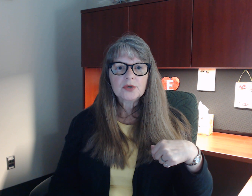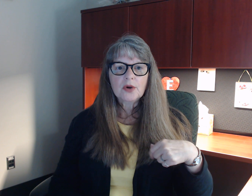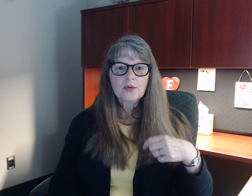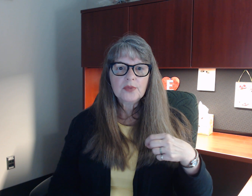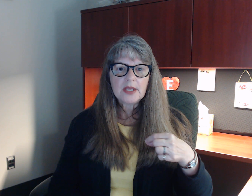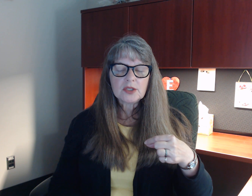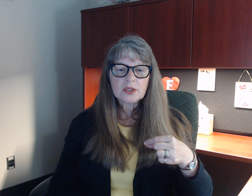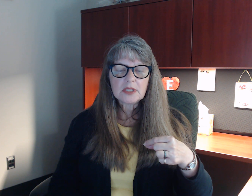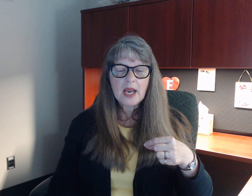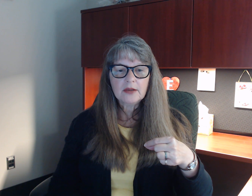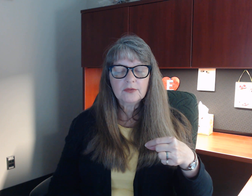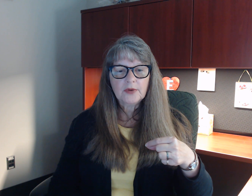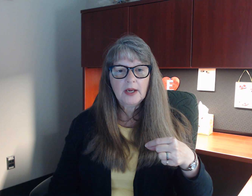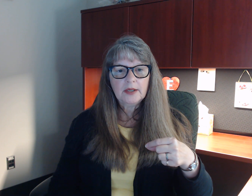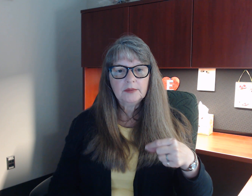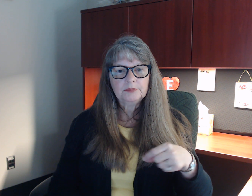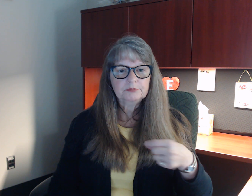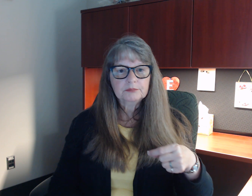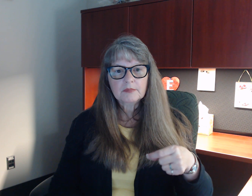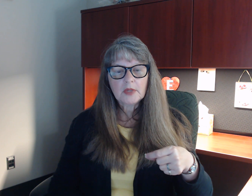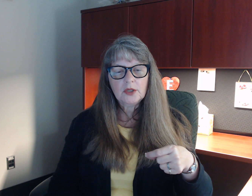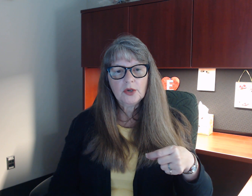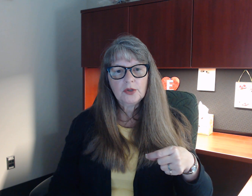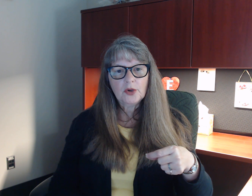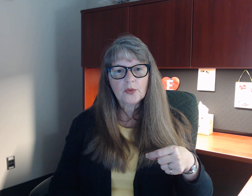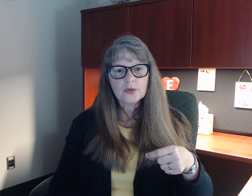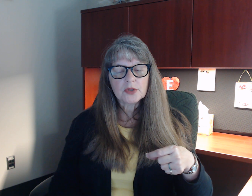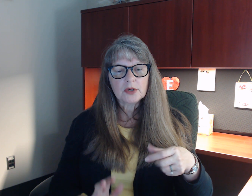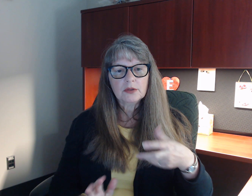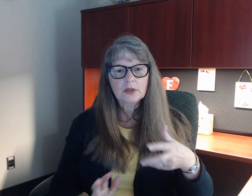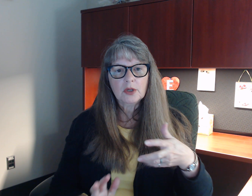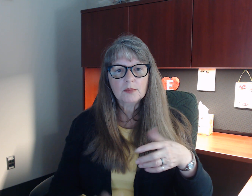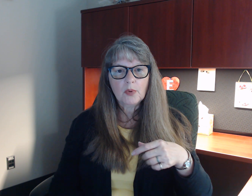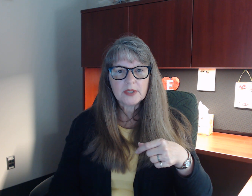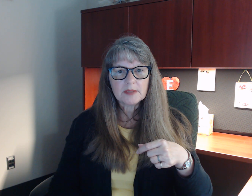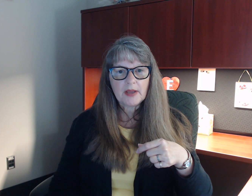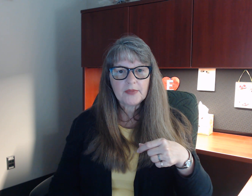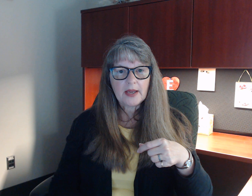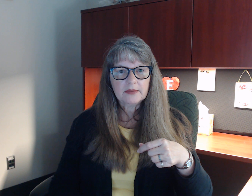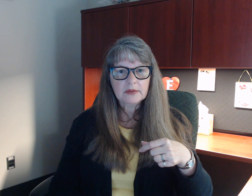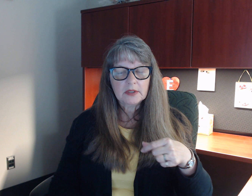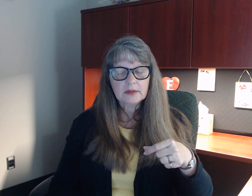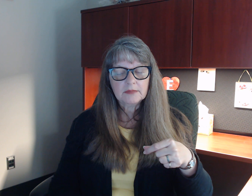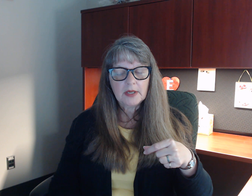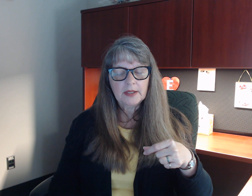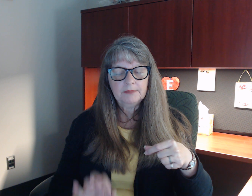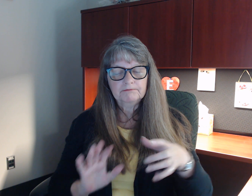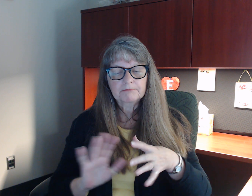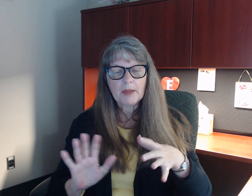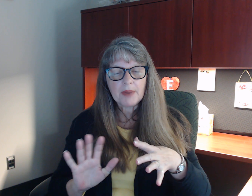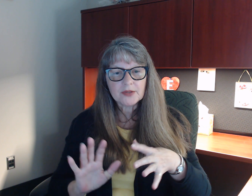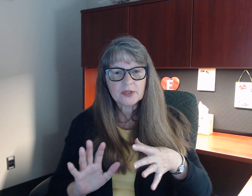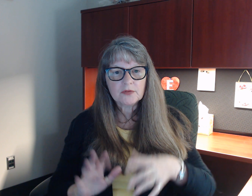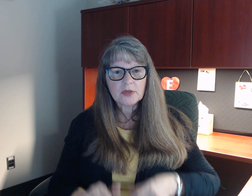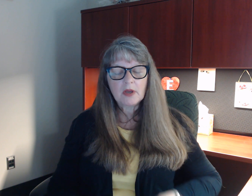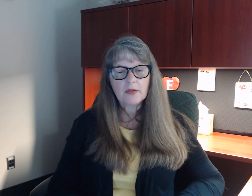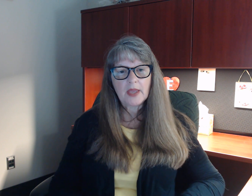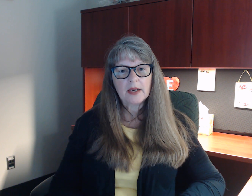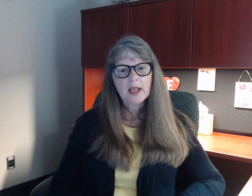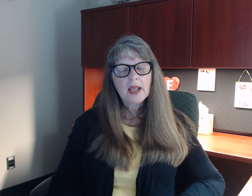So that's kind of, you know, those are the good points about that, the positives on that. So